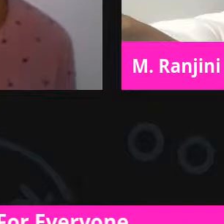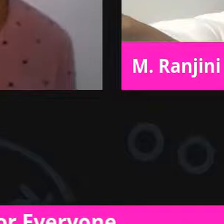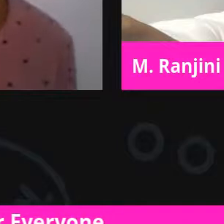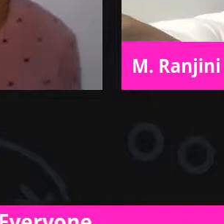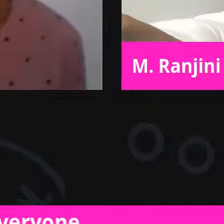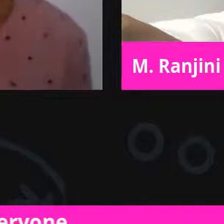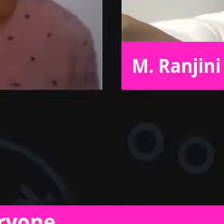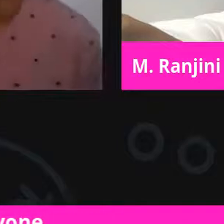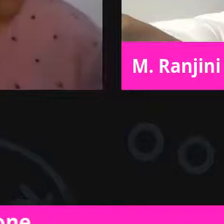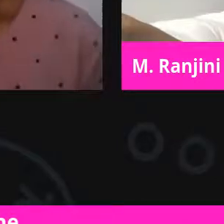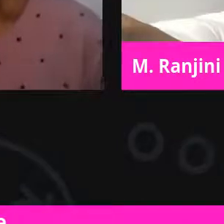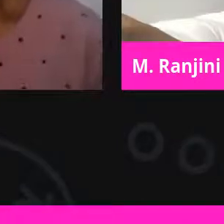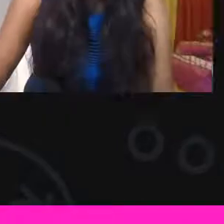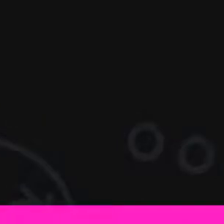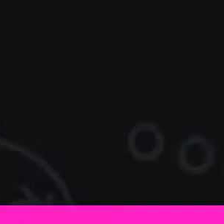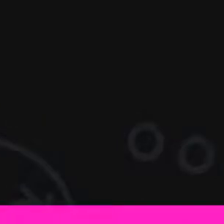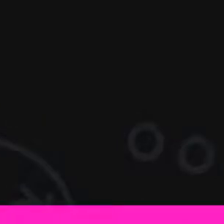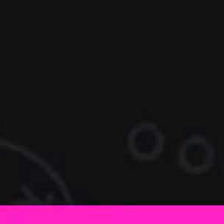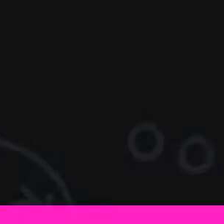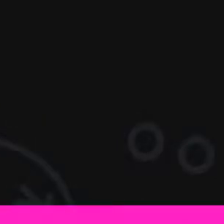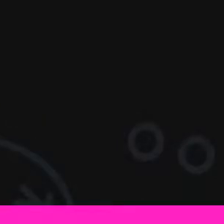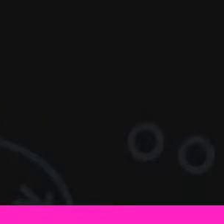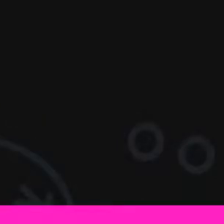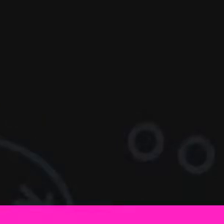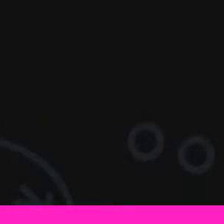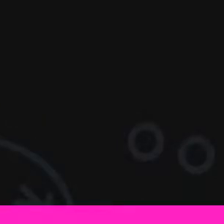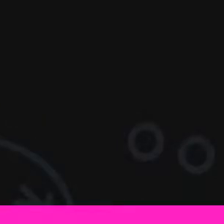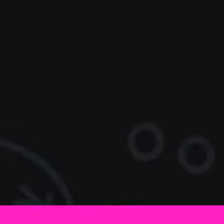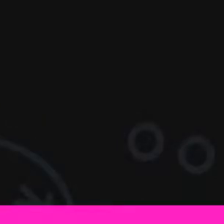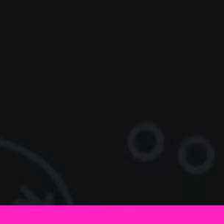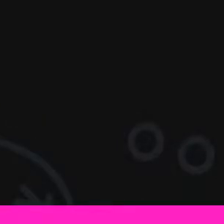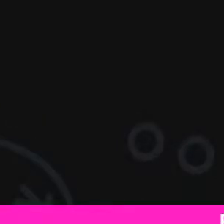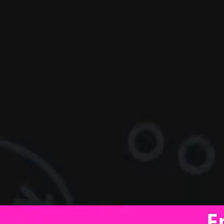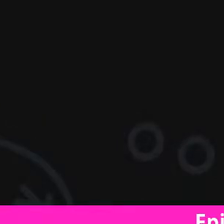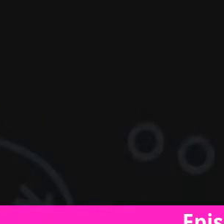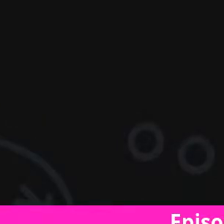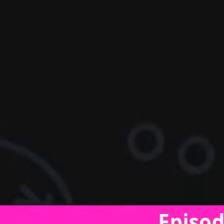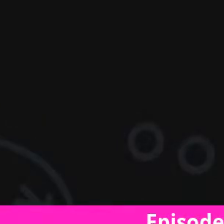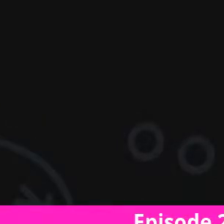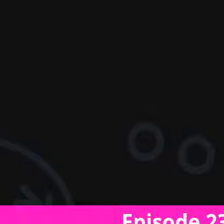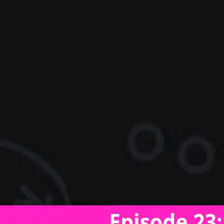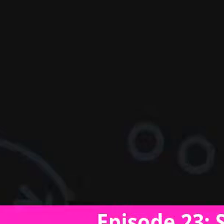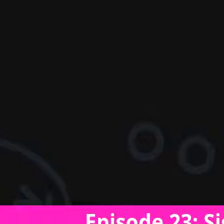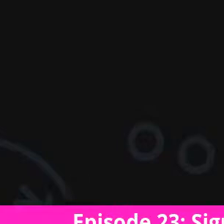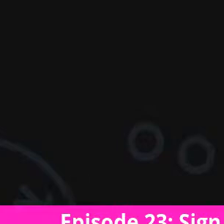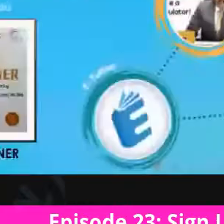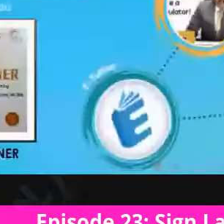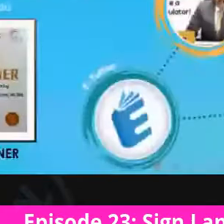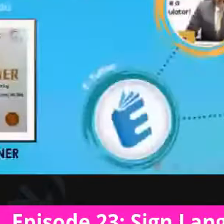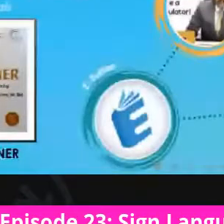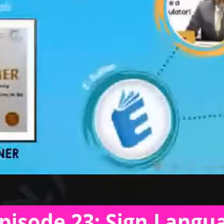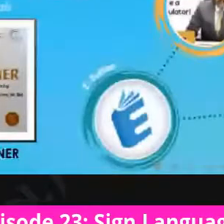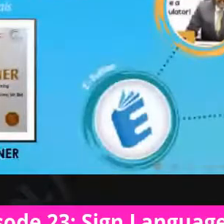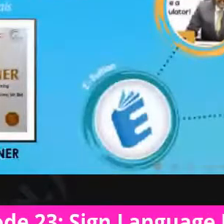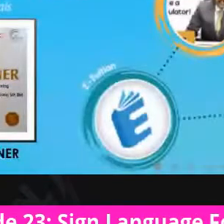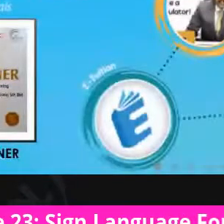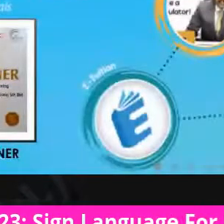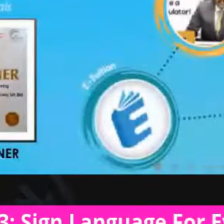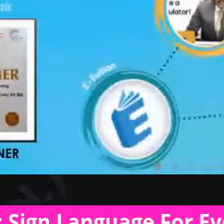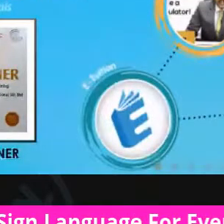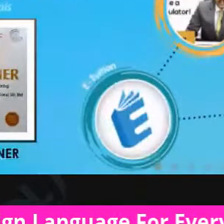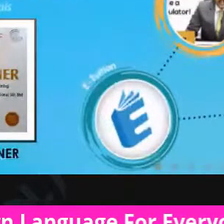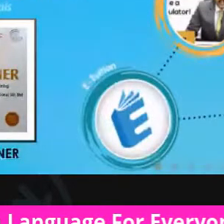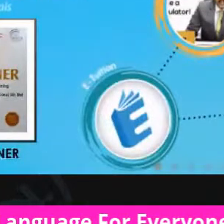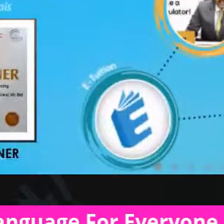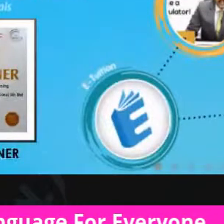Yes, so I'm going to share my screen. As per Yep. usual, this is our Mm-hmm. logo, and this program is powered by